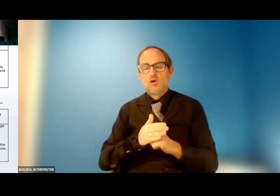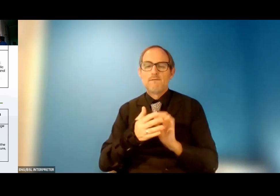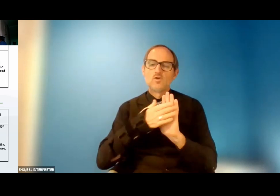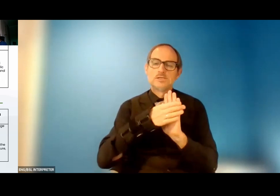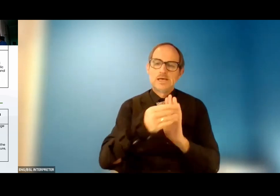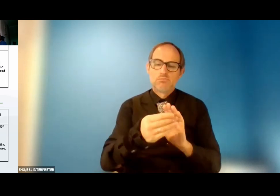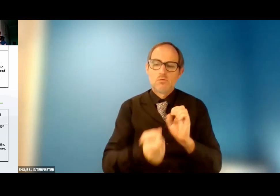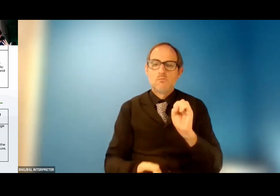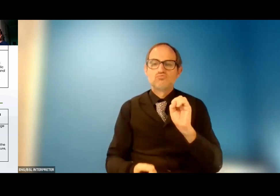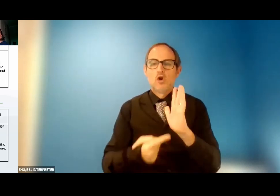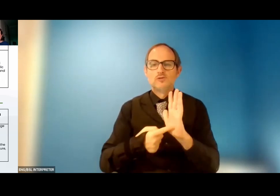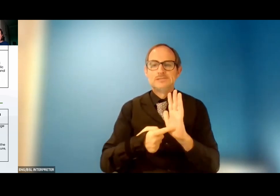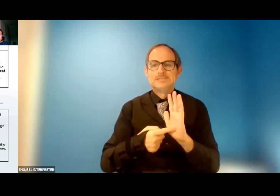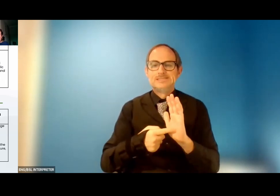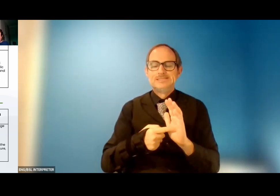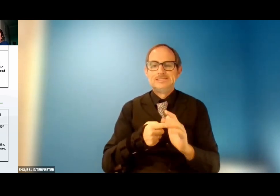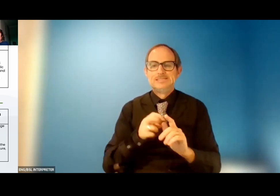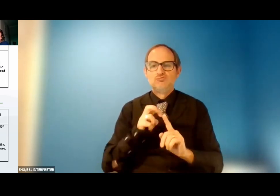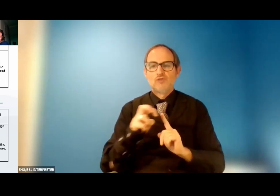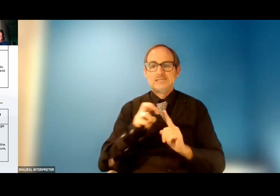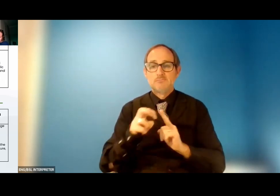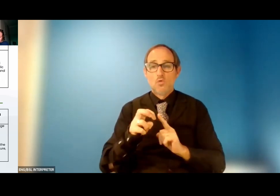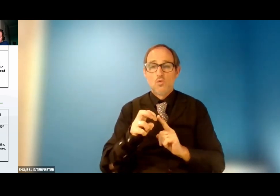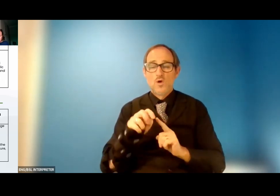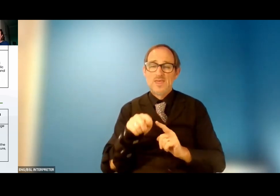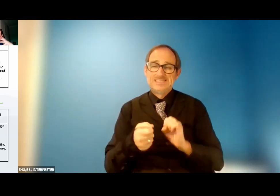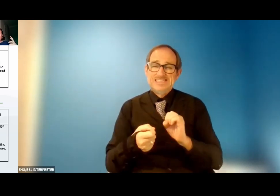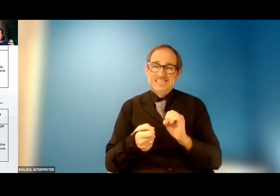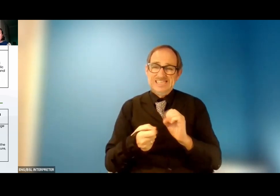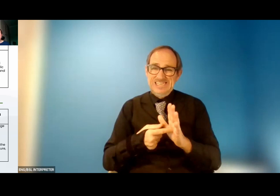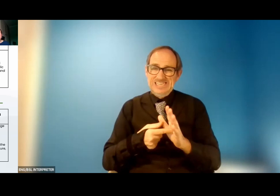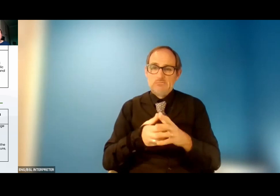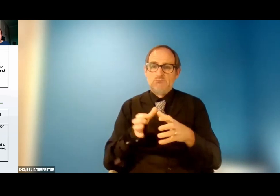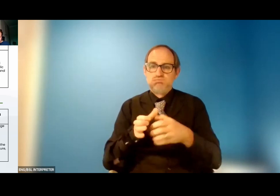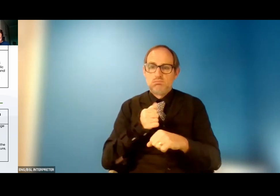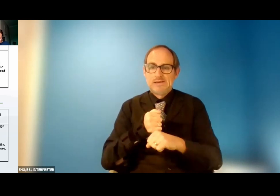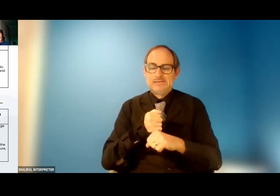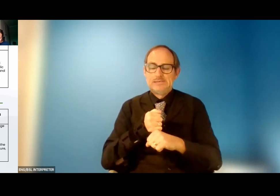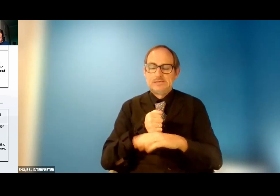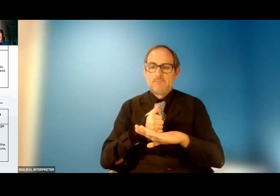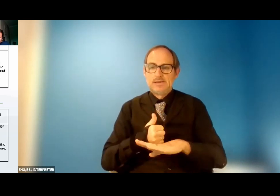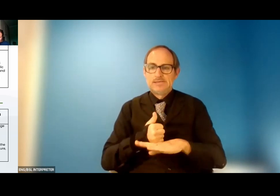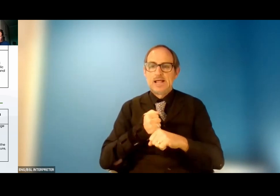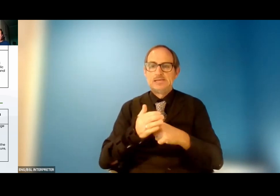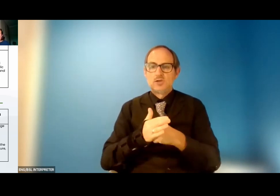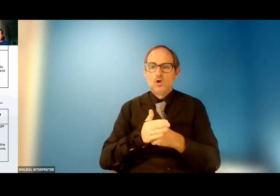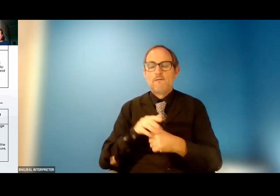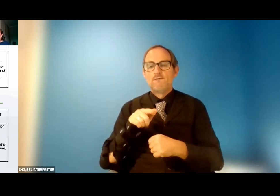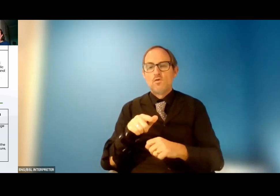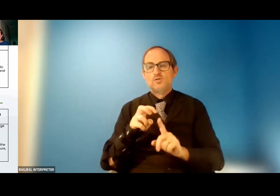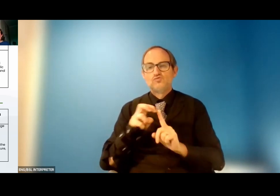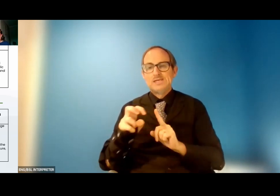transport in Glasgow, which is a really, really key sector in terms of both ecological impact, but also